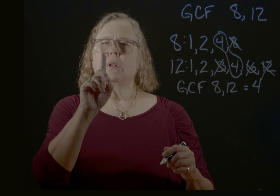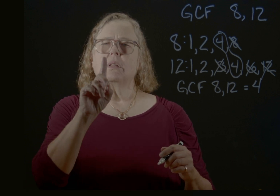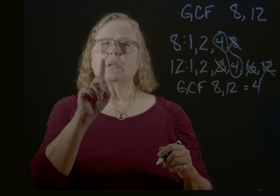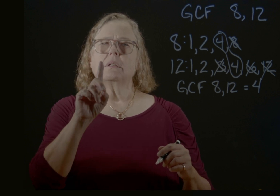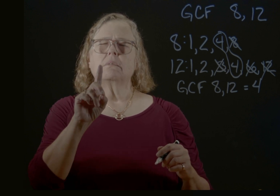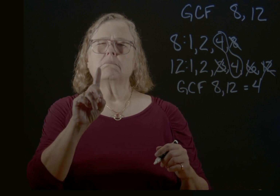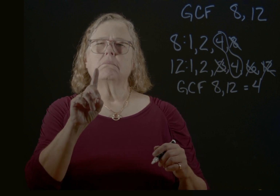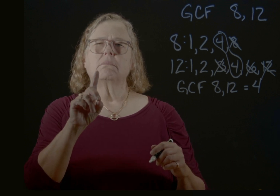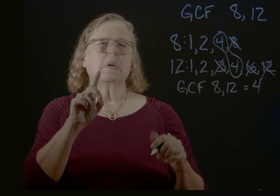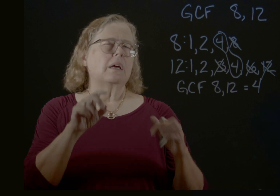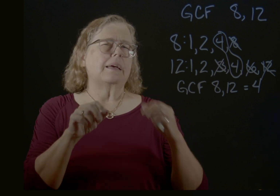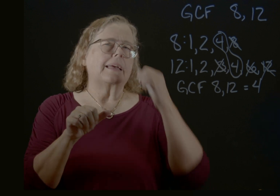Well, one thing,